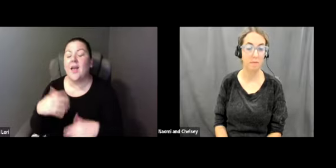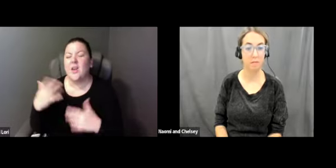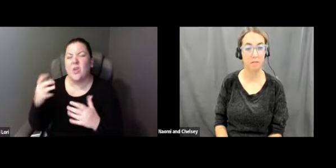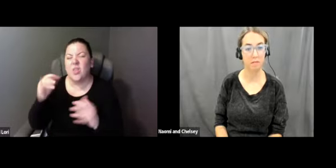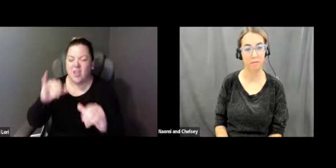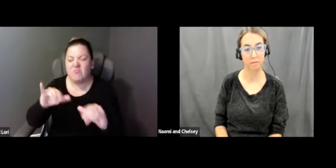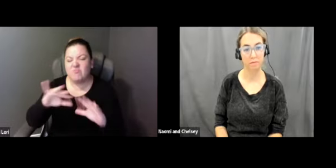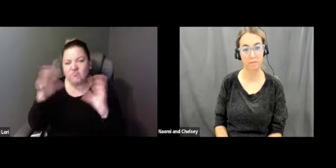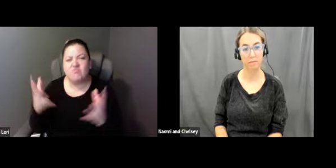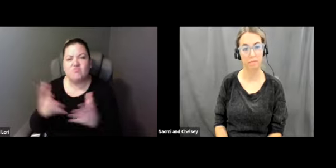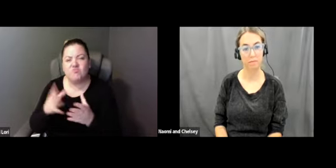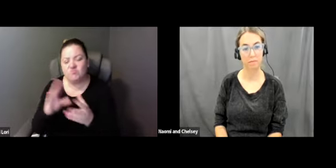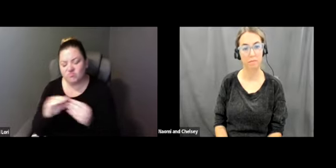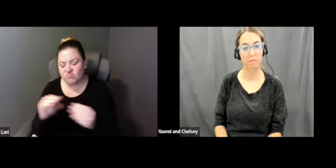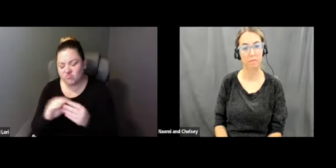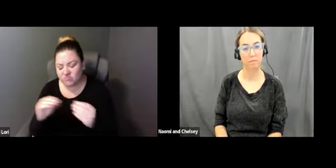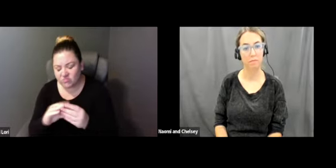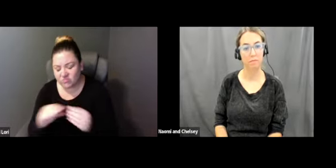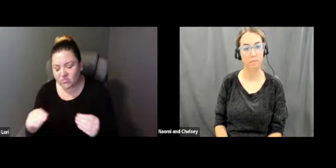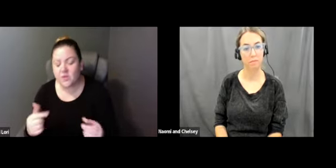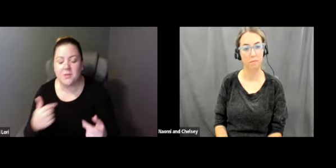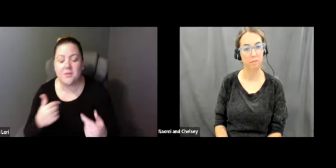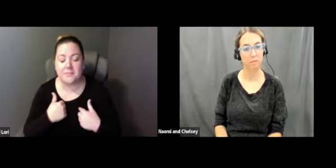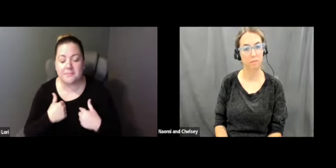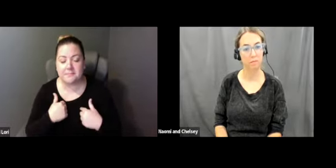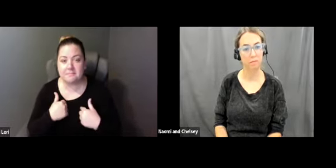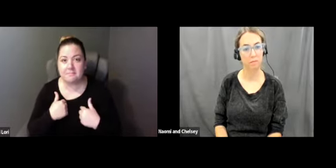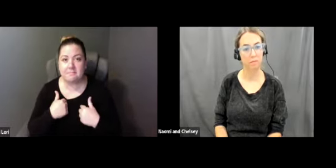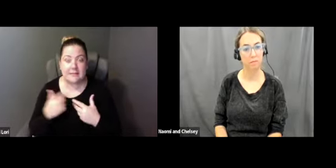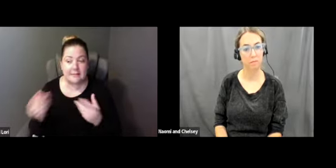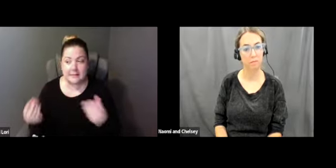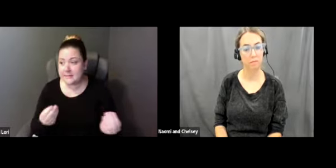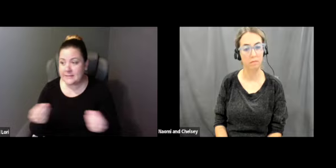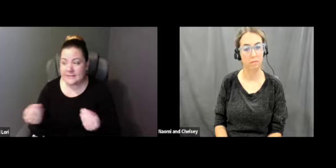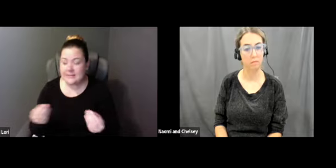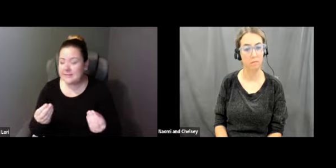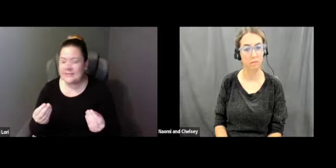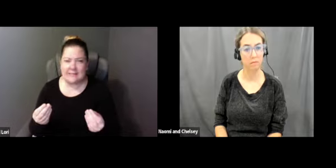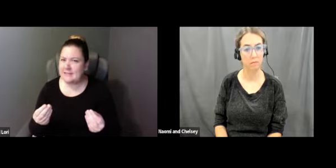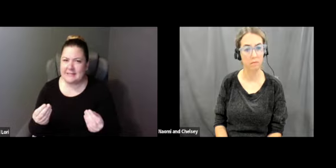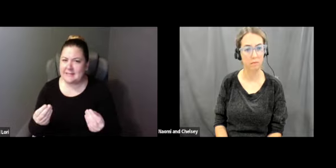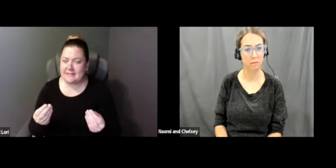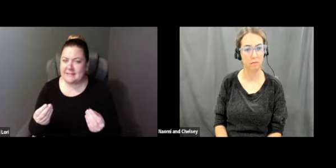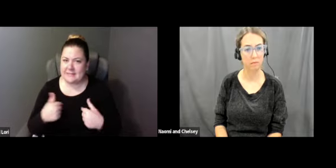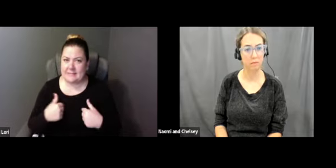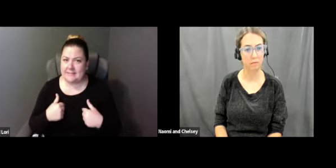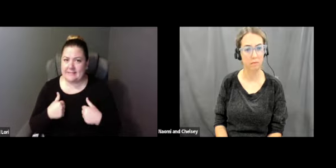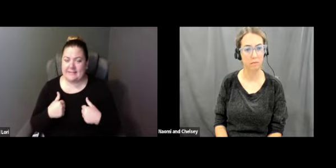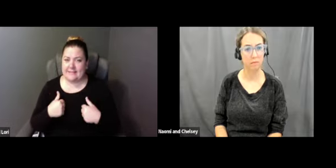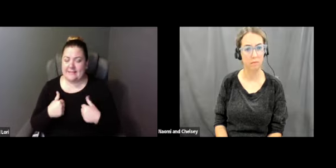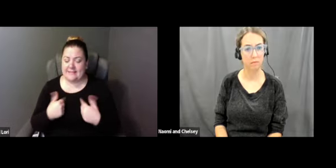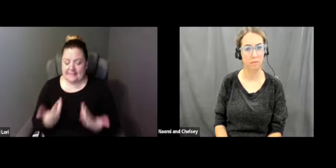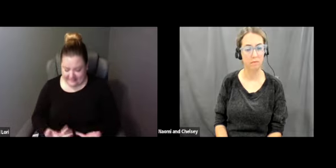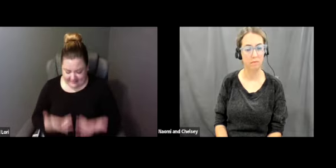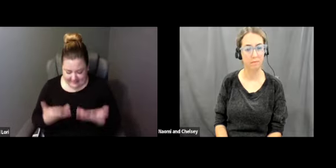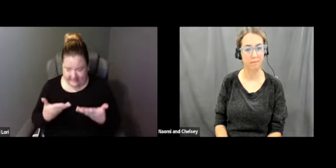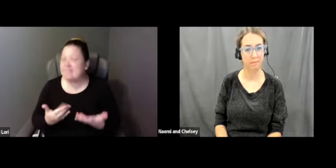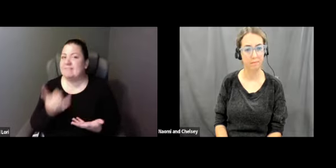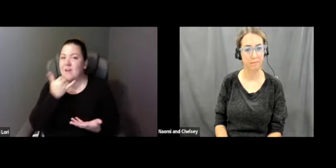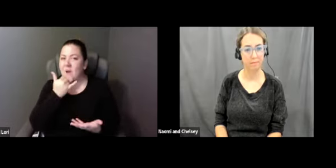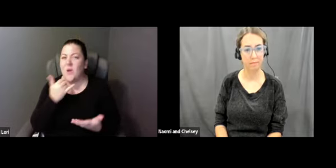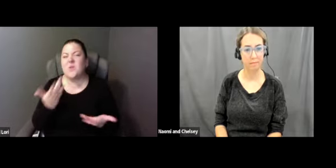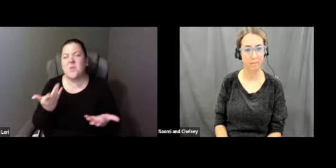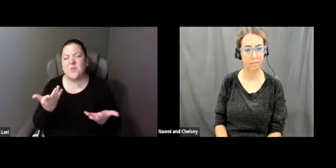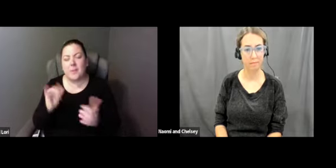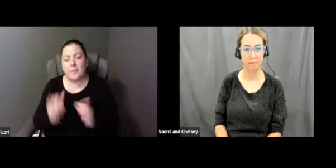were talking about the work that he was volunteering with the government or doing with the government. And so I took that moment to be like, I'm from